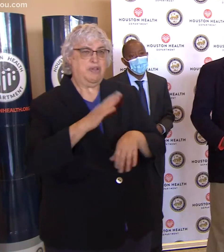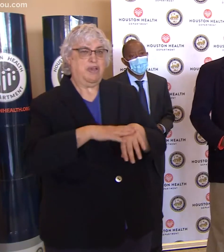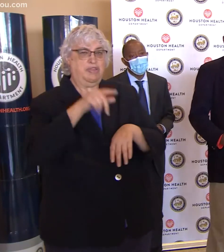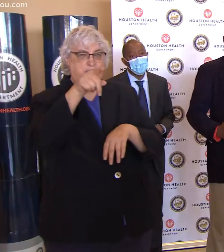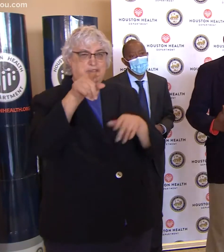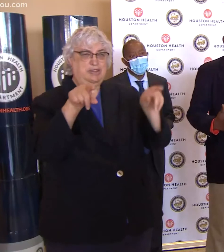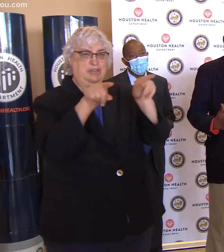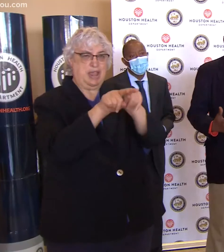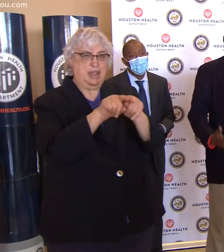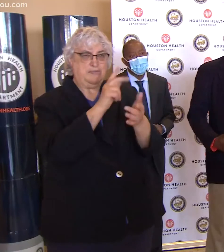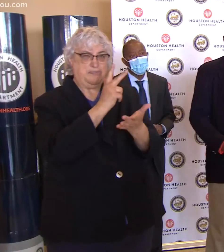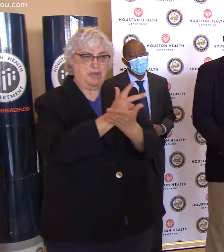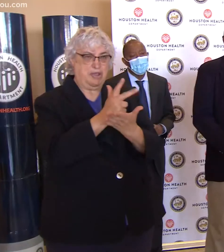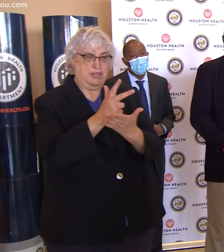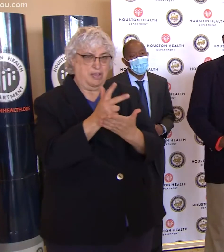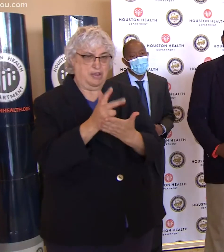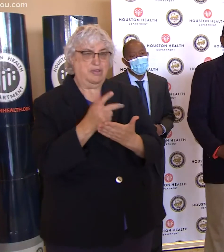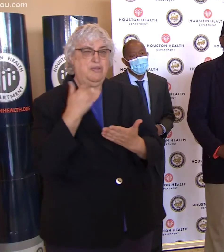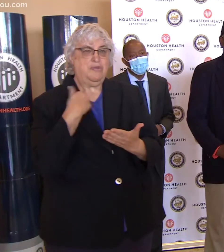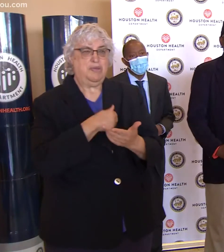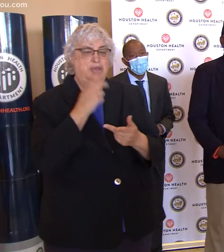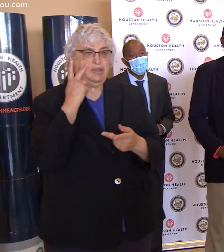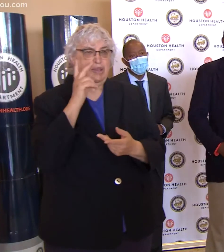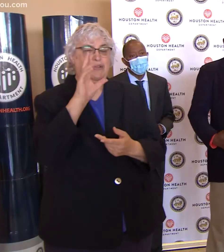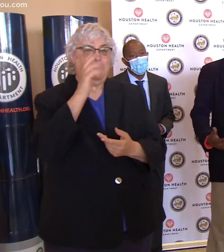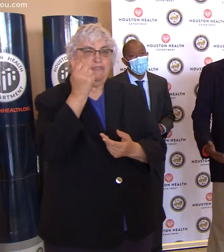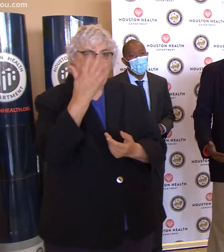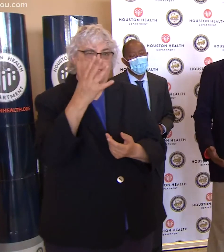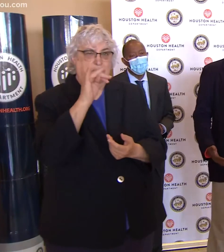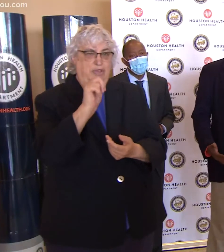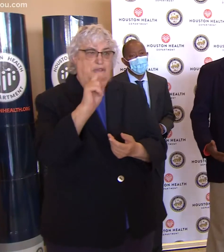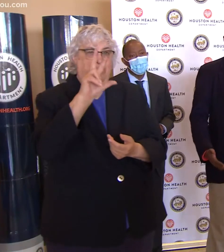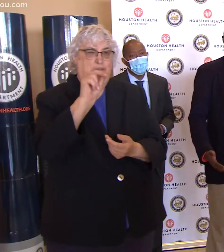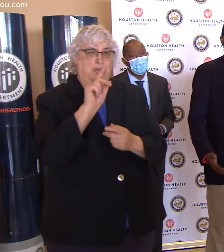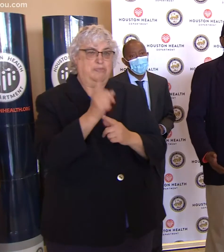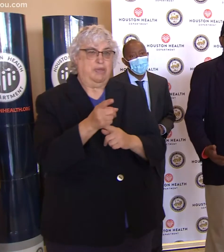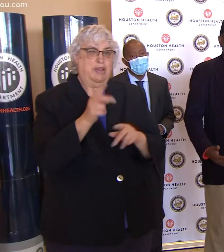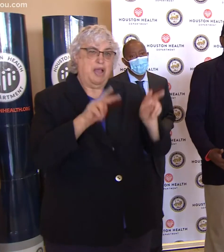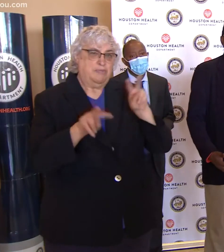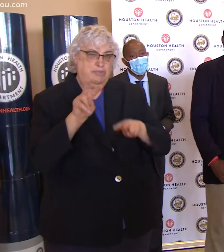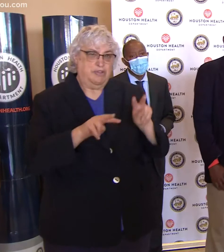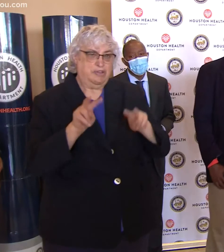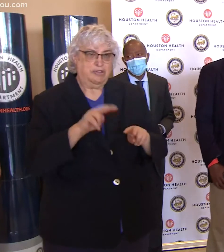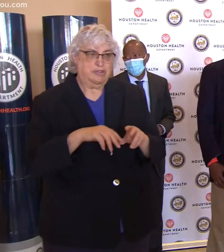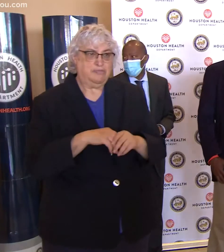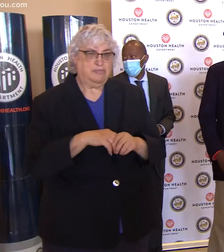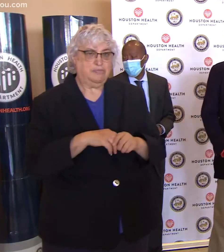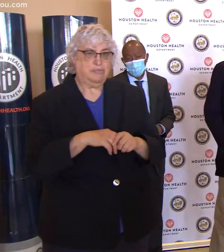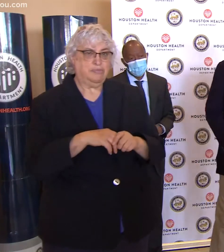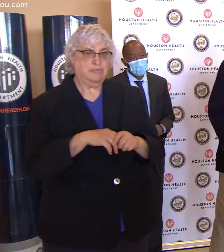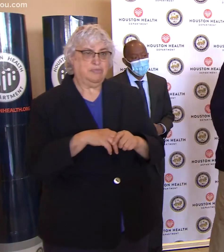lot. And we did observe the 15 minutes or the 30 minutes observation that needs to occur.